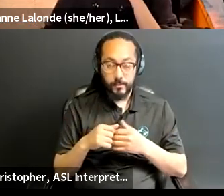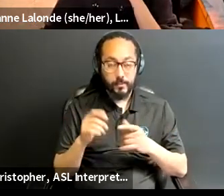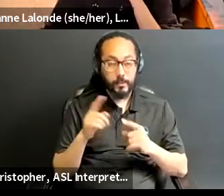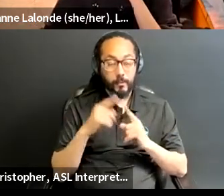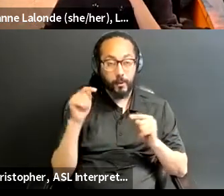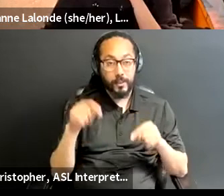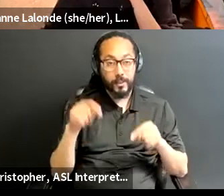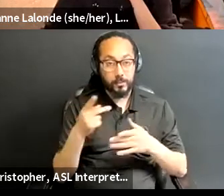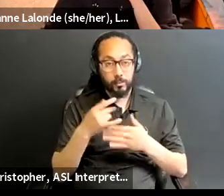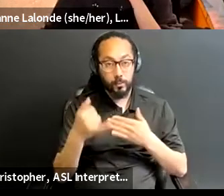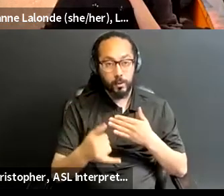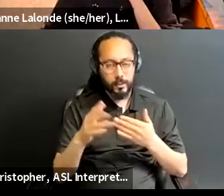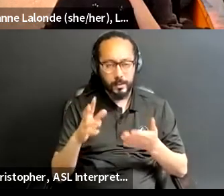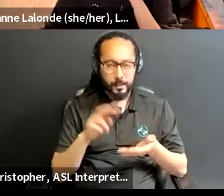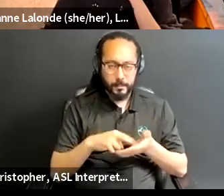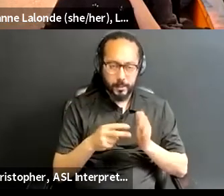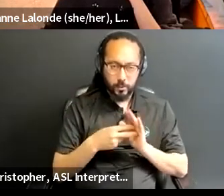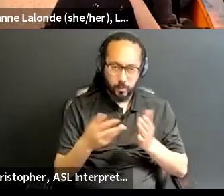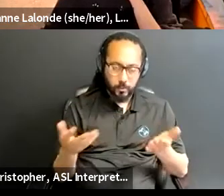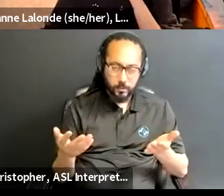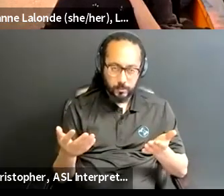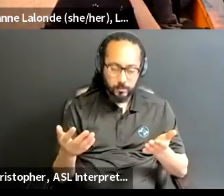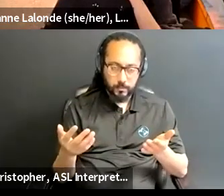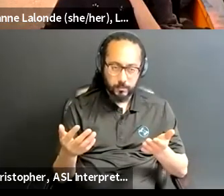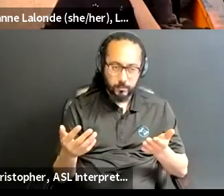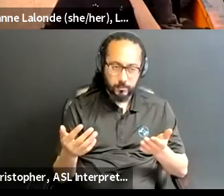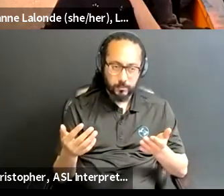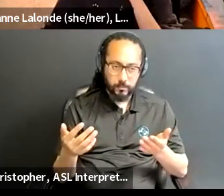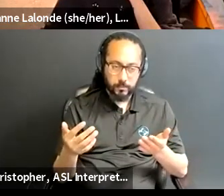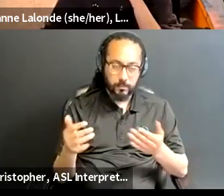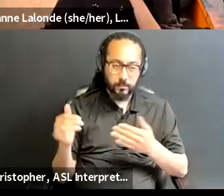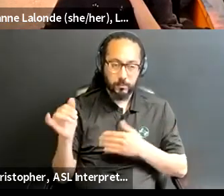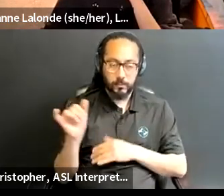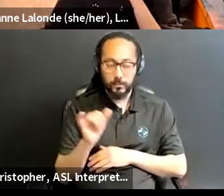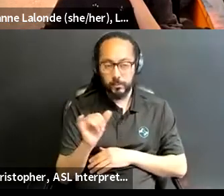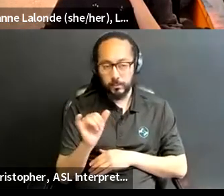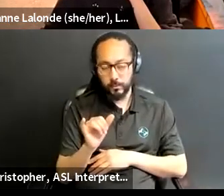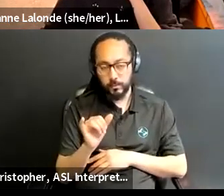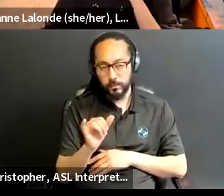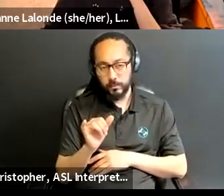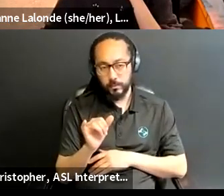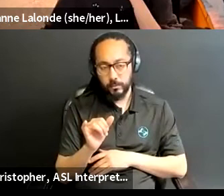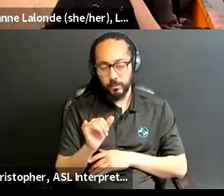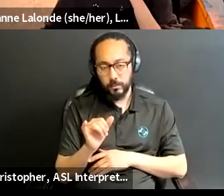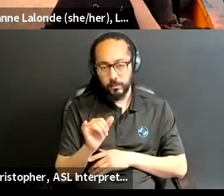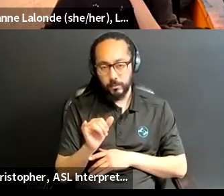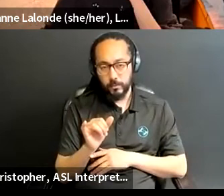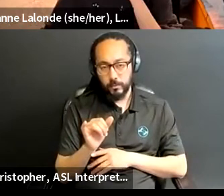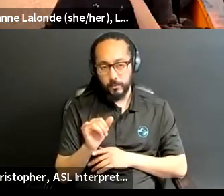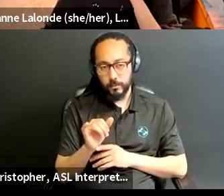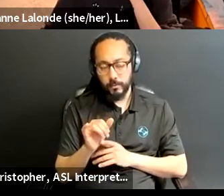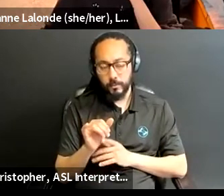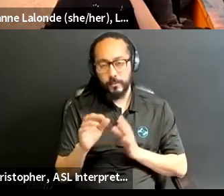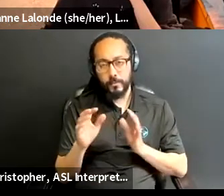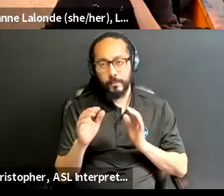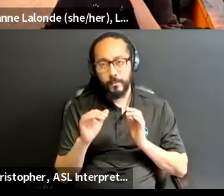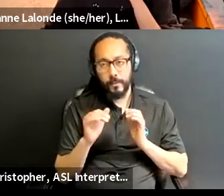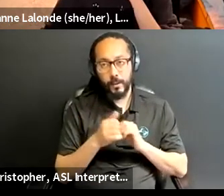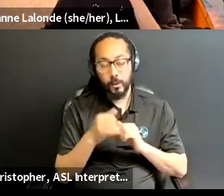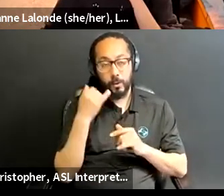that involve? But also how you were thinking as a go forward